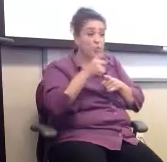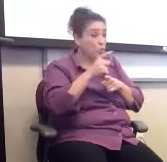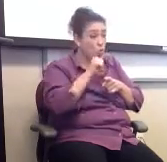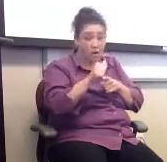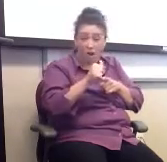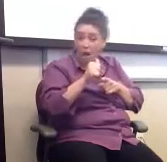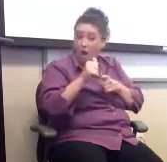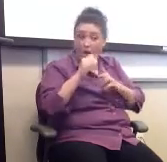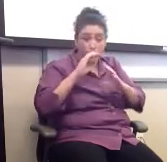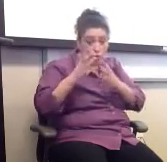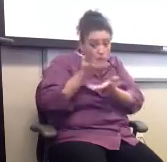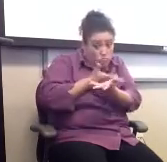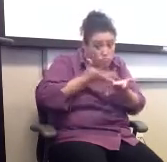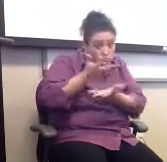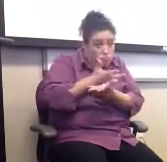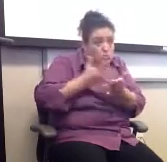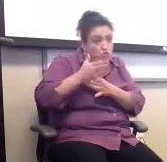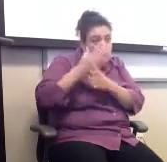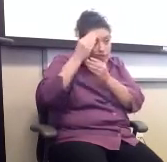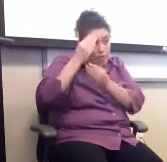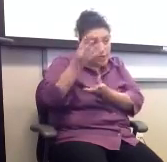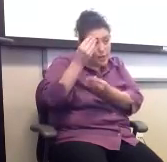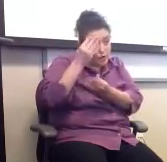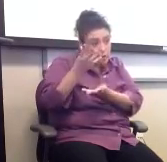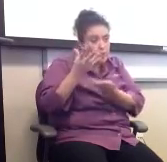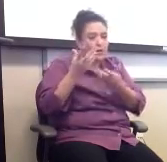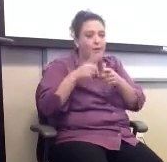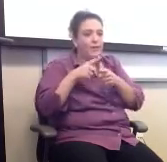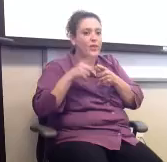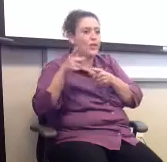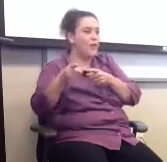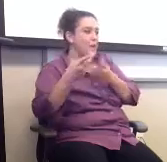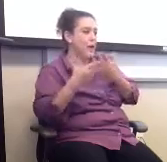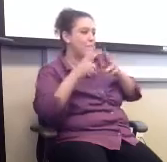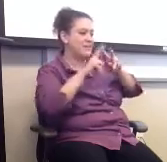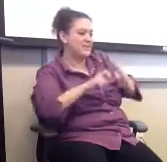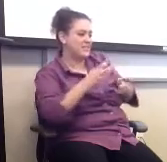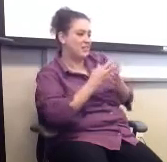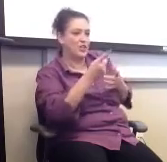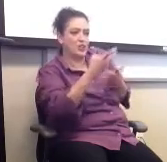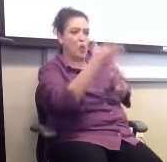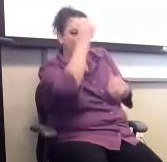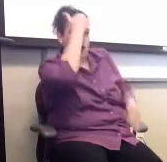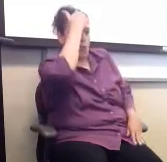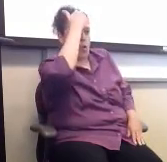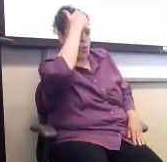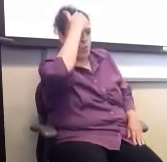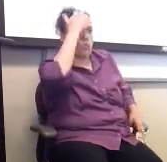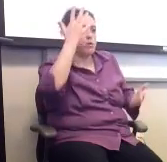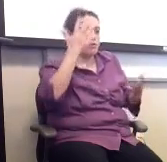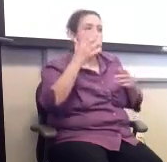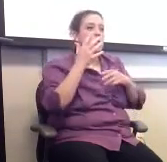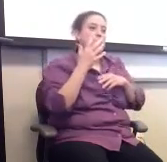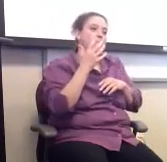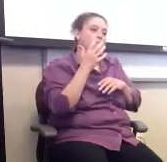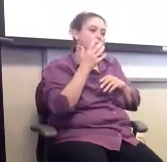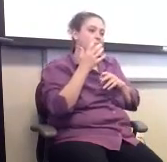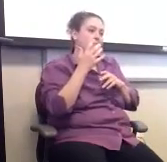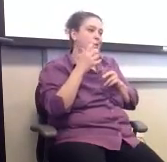what you know, number one, their assessment that things that you already know, right? And then the other thing is you're going to come back with every single one of them getting a